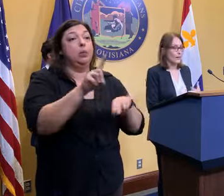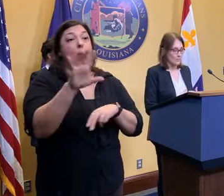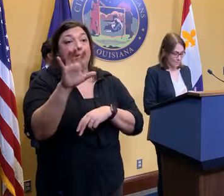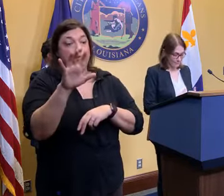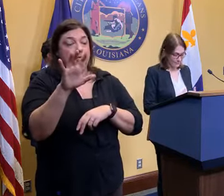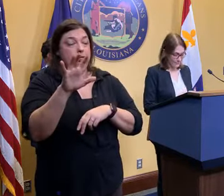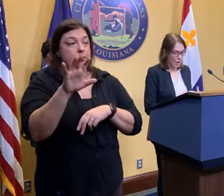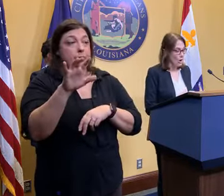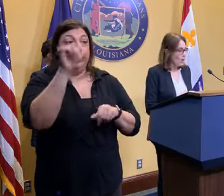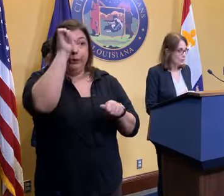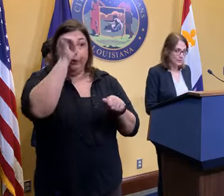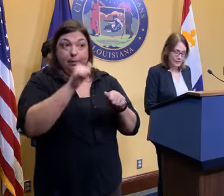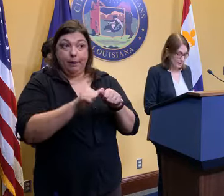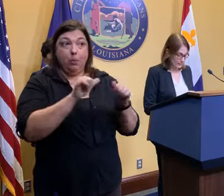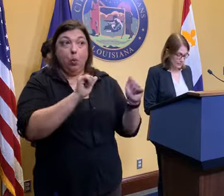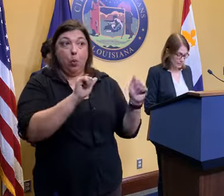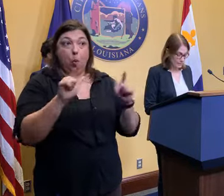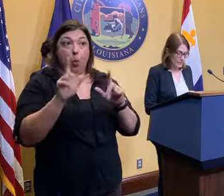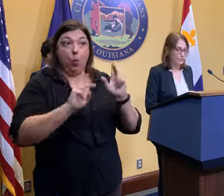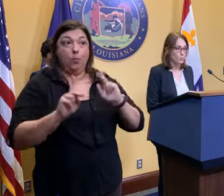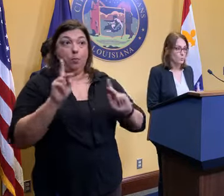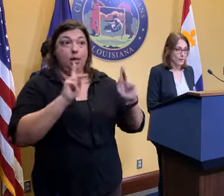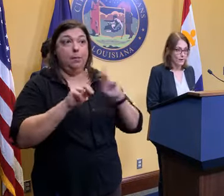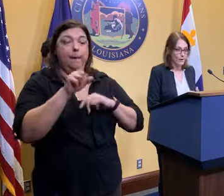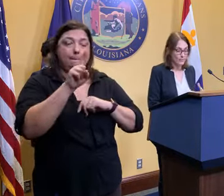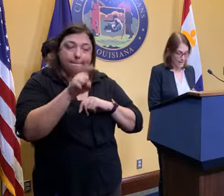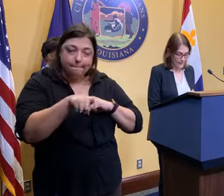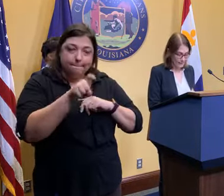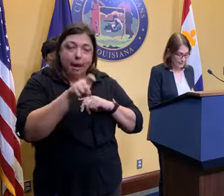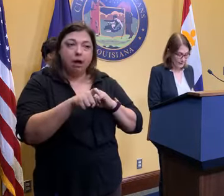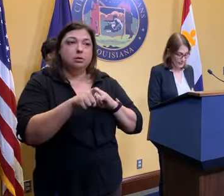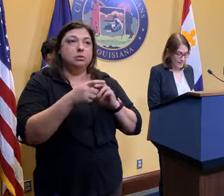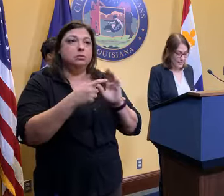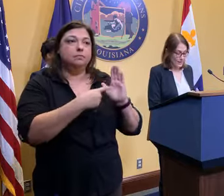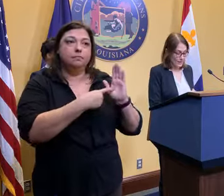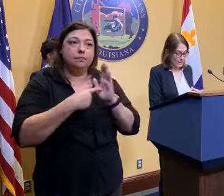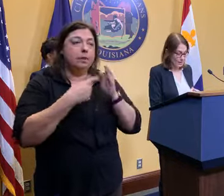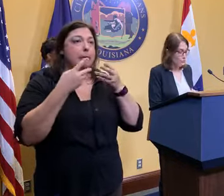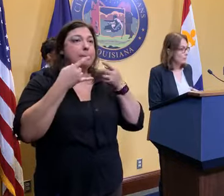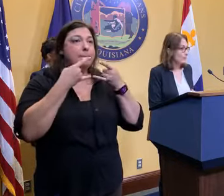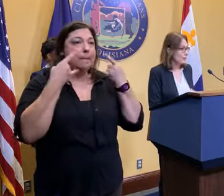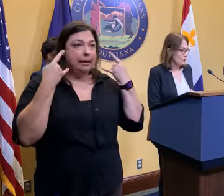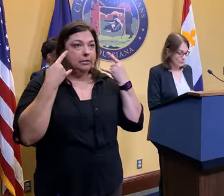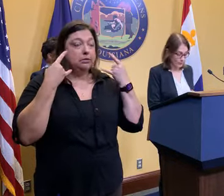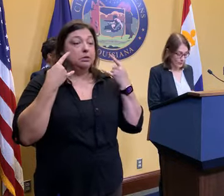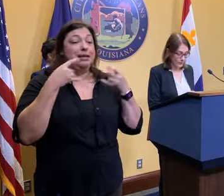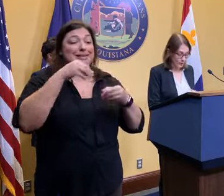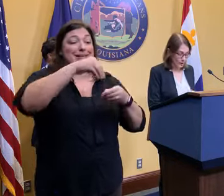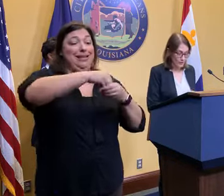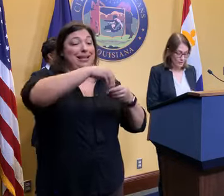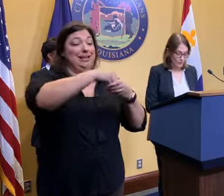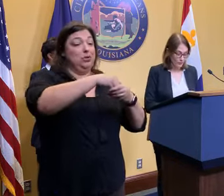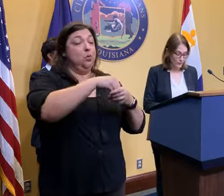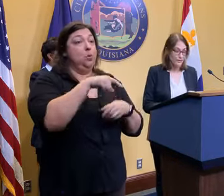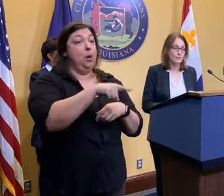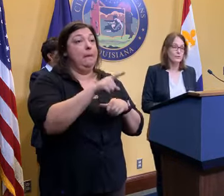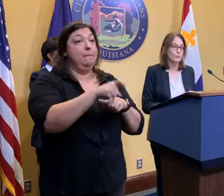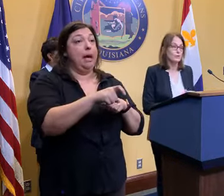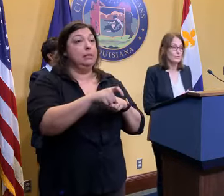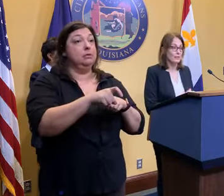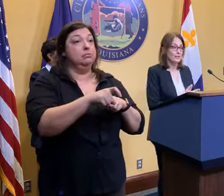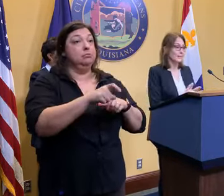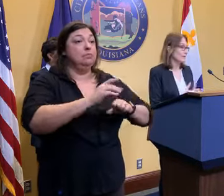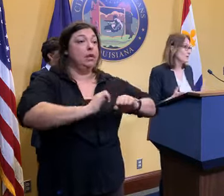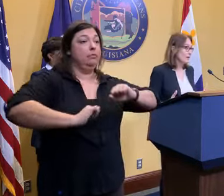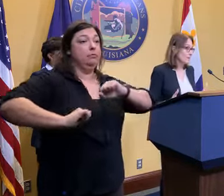But remember, all attendees must wear masks, and the indoor venue must be large enough for individuals